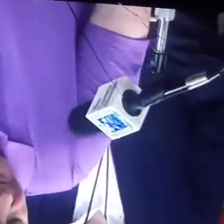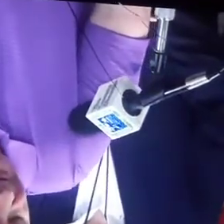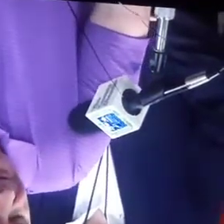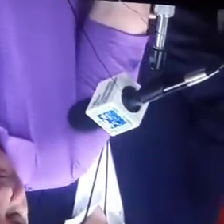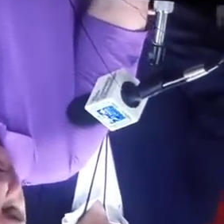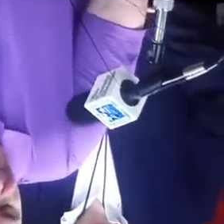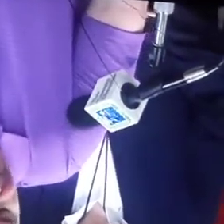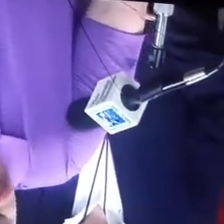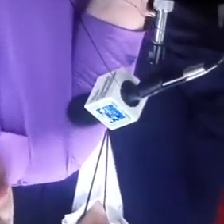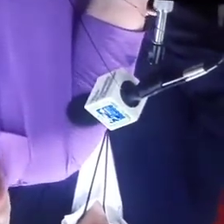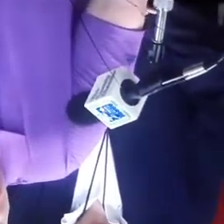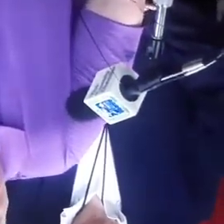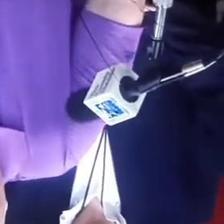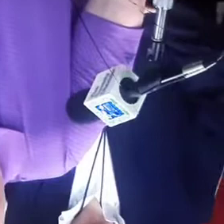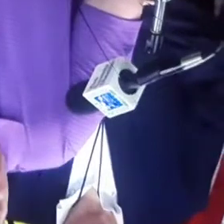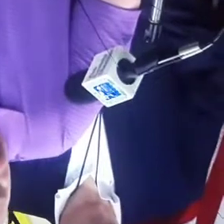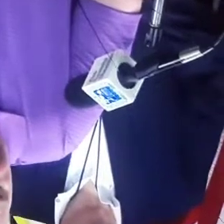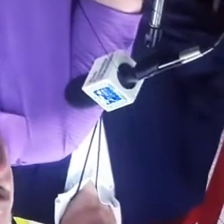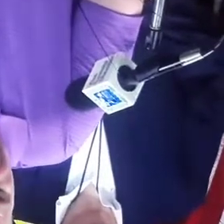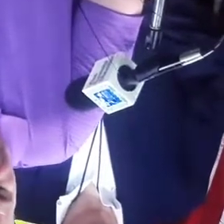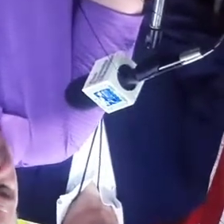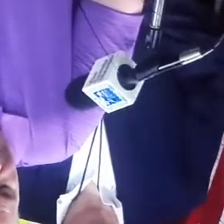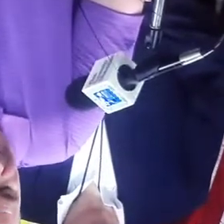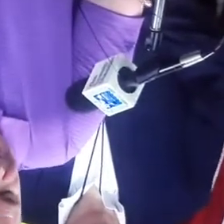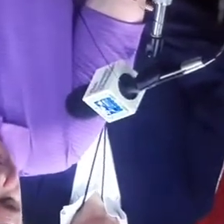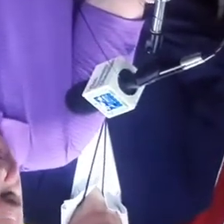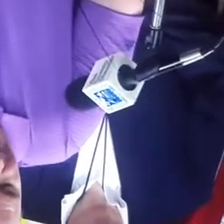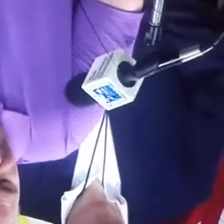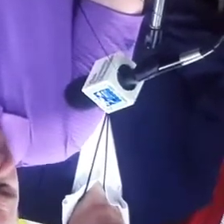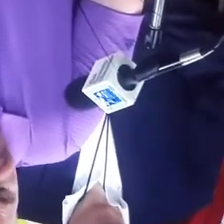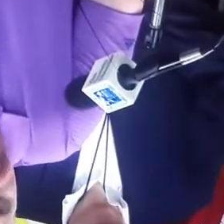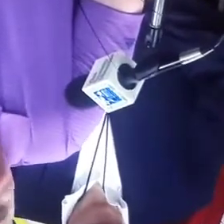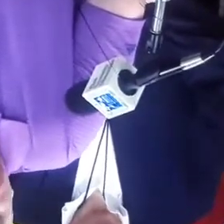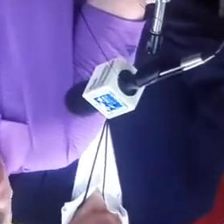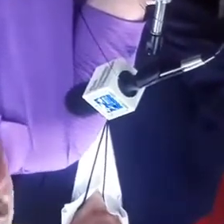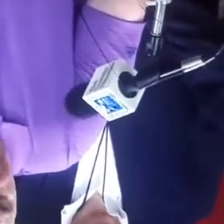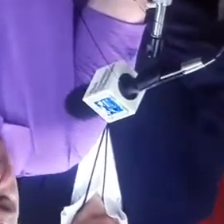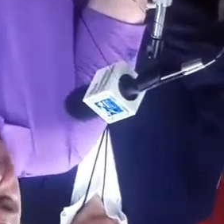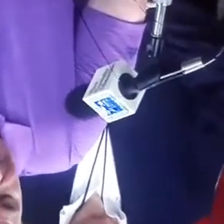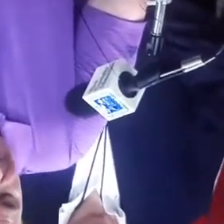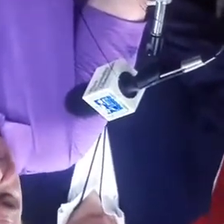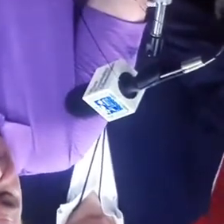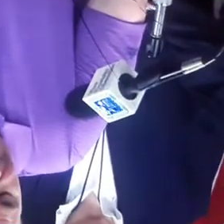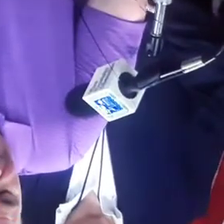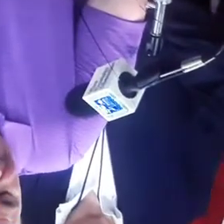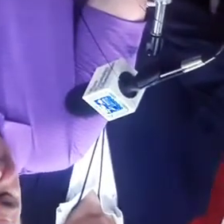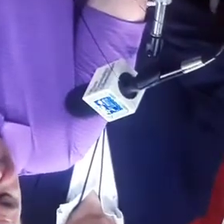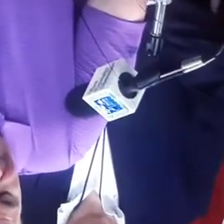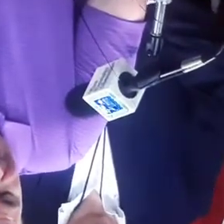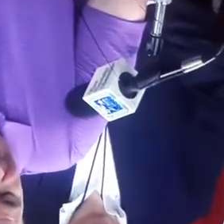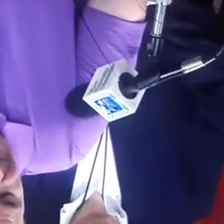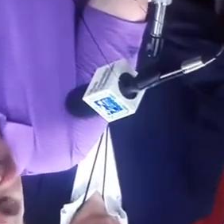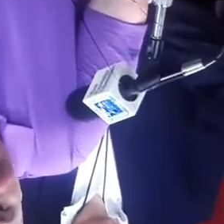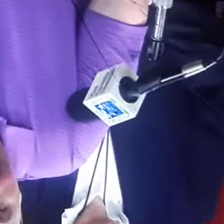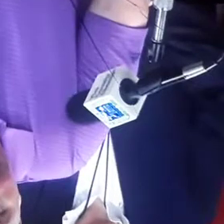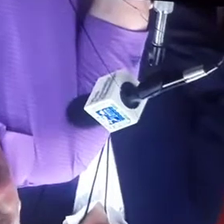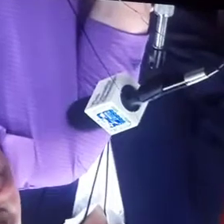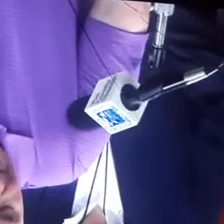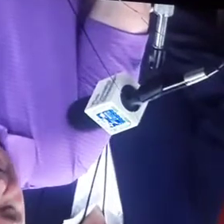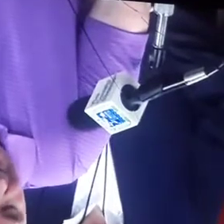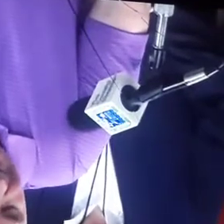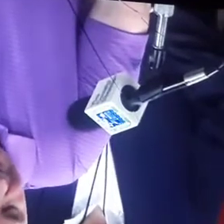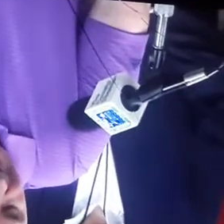but it'll be reduced flow. Could result in lower water pressures. The areas are Bermuda Bluff, Birdfoot